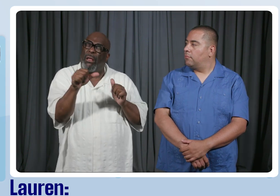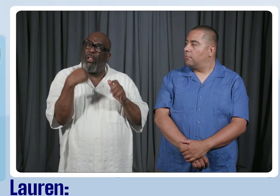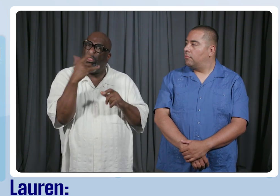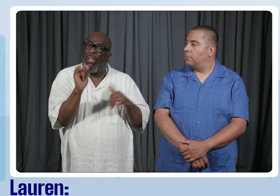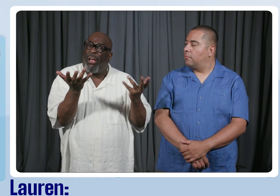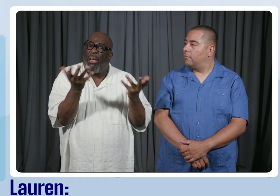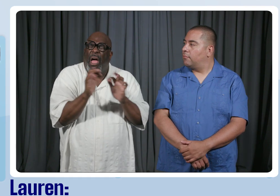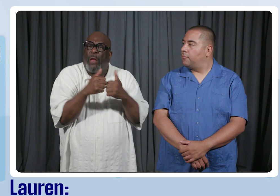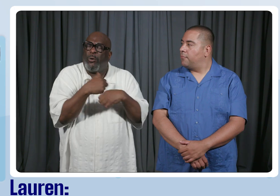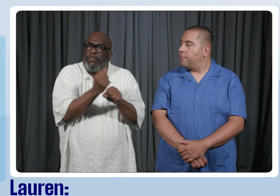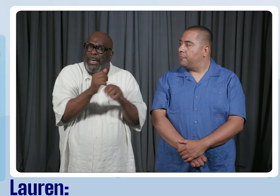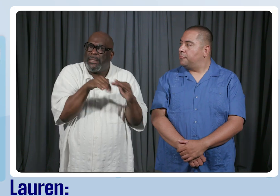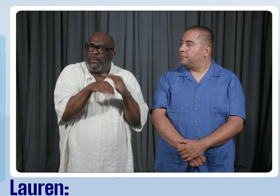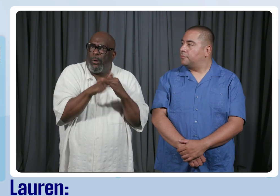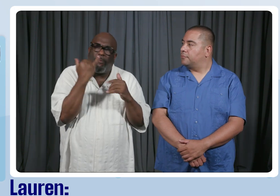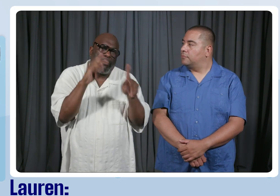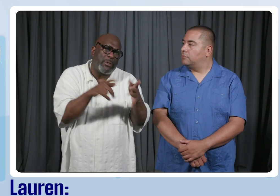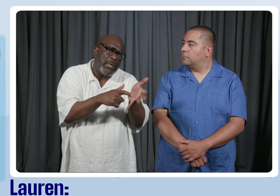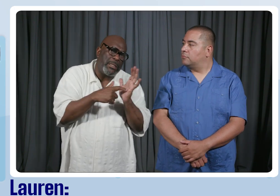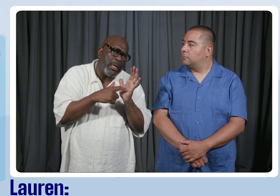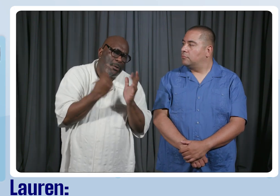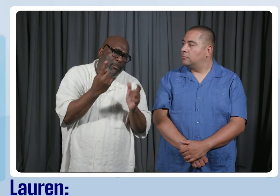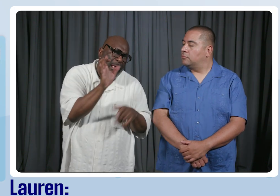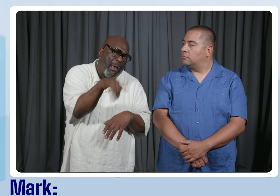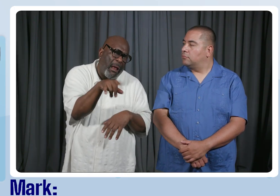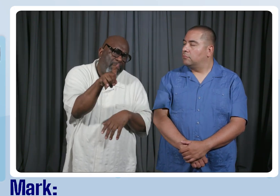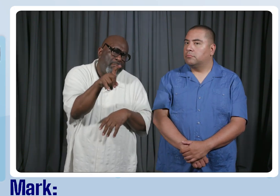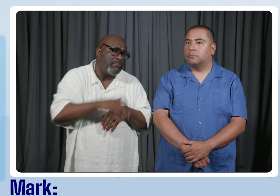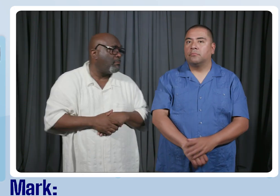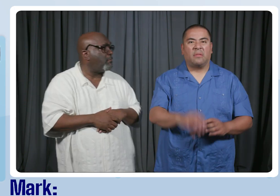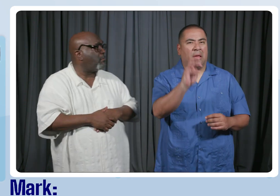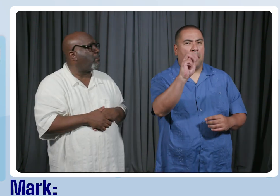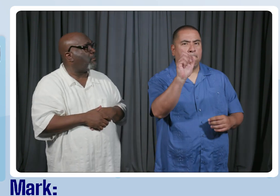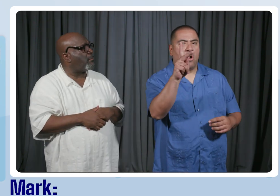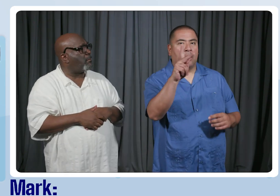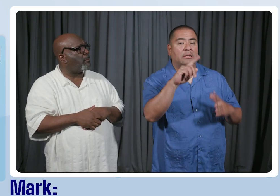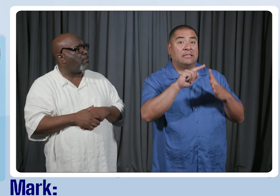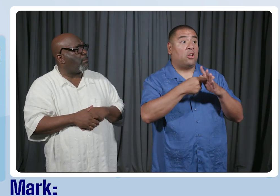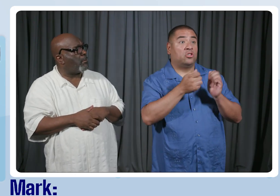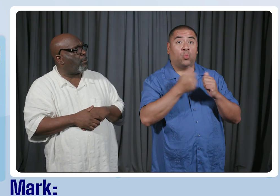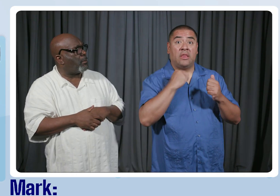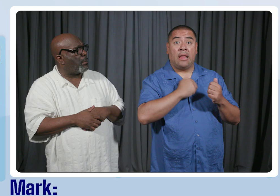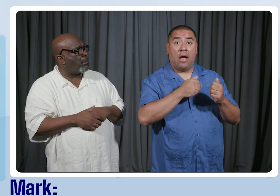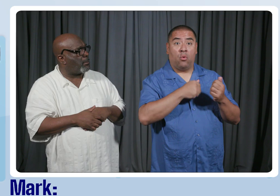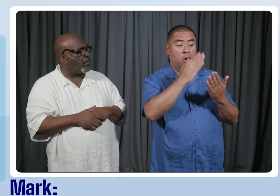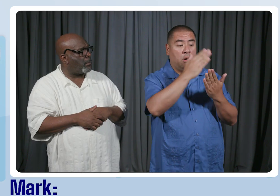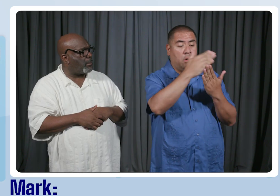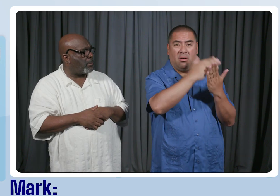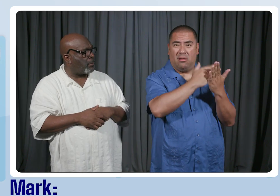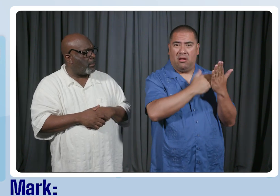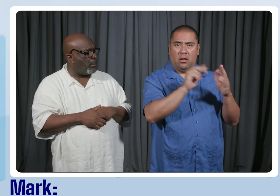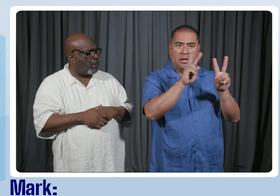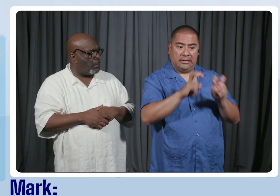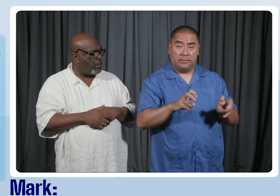something accessible if someone needs it and it's something like that? It always starts off with our assessment. So part of how the program works